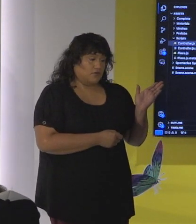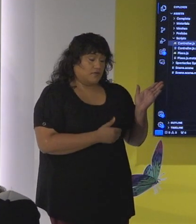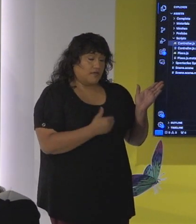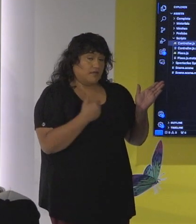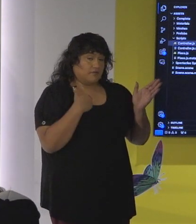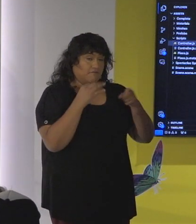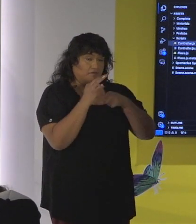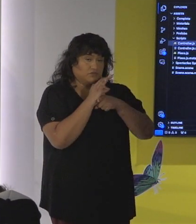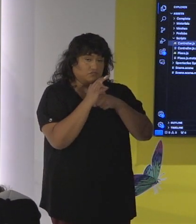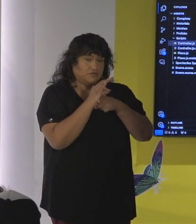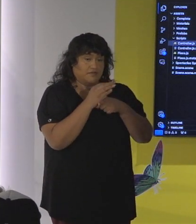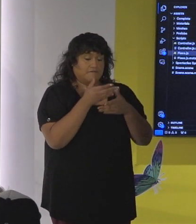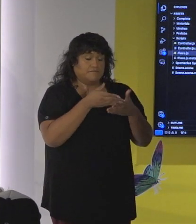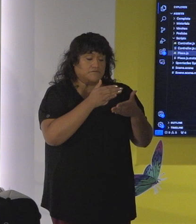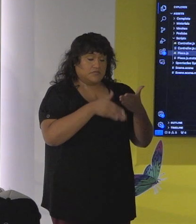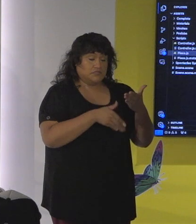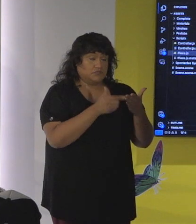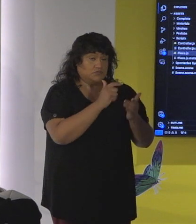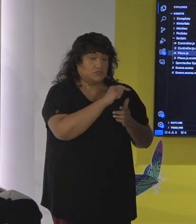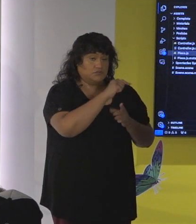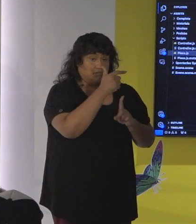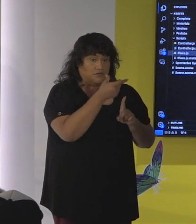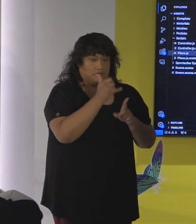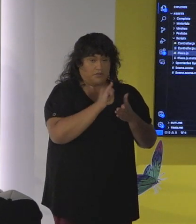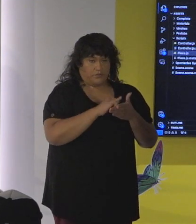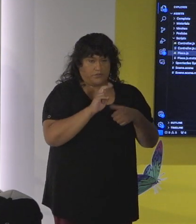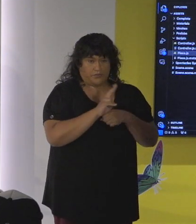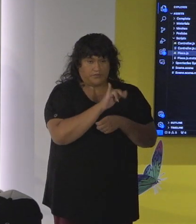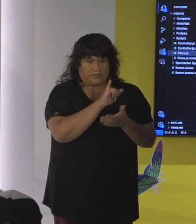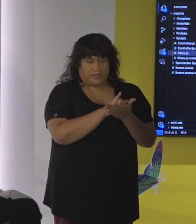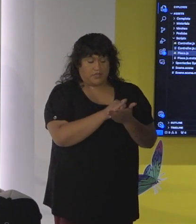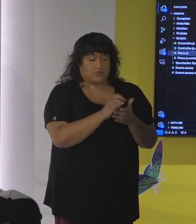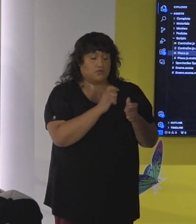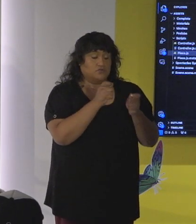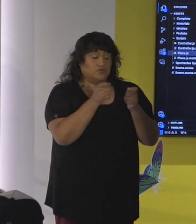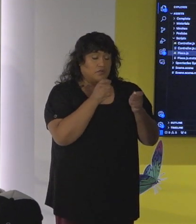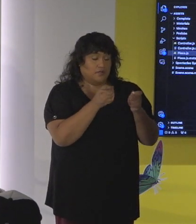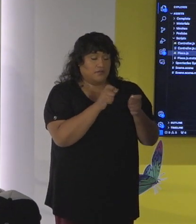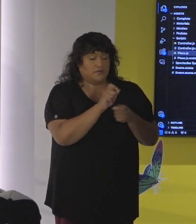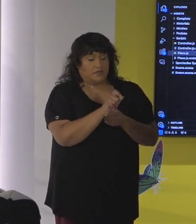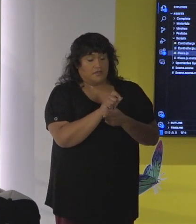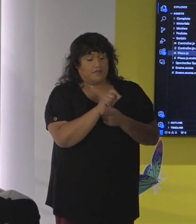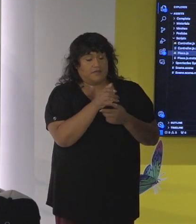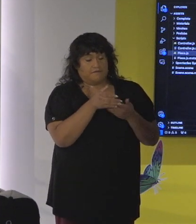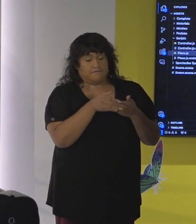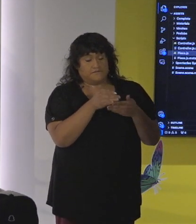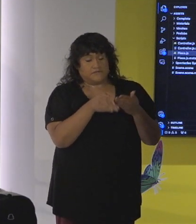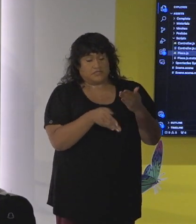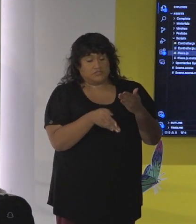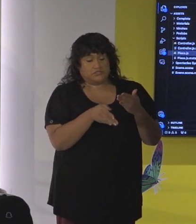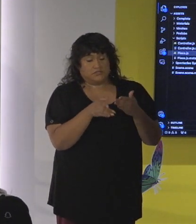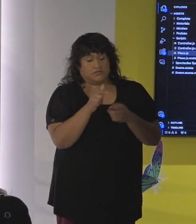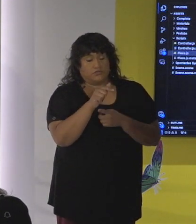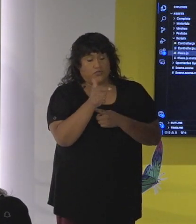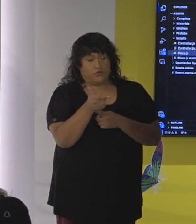a function finish turn. So that's what we're going to use. We're going to say controller.finish